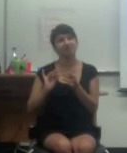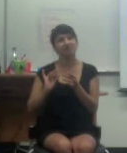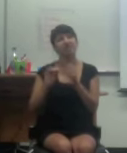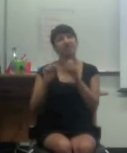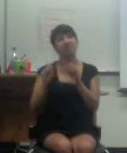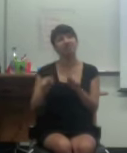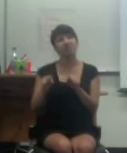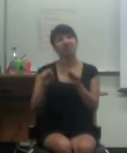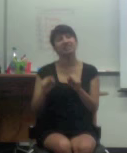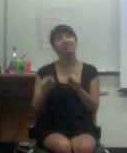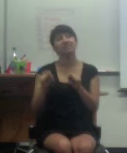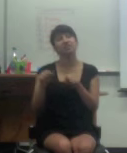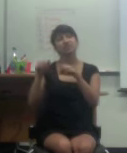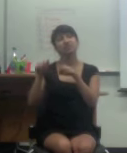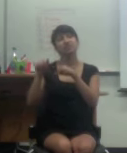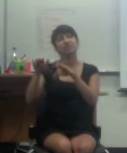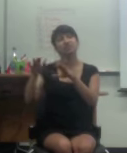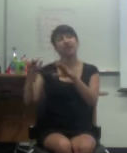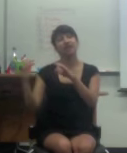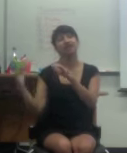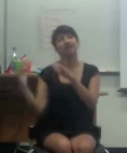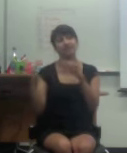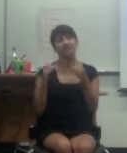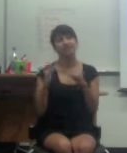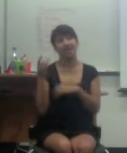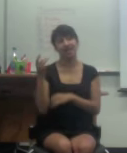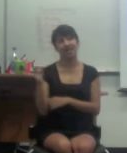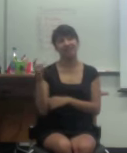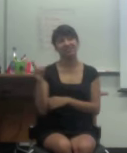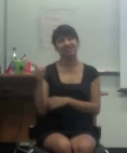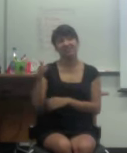possibly be drafted at 18, you haven't really